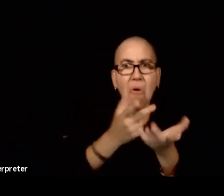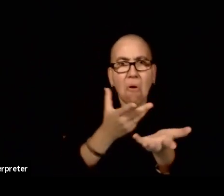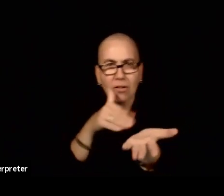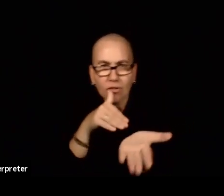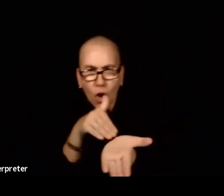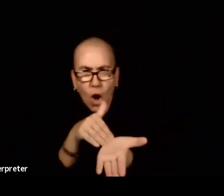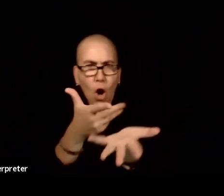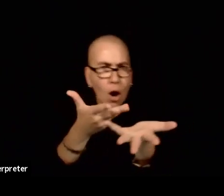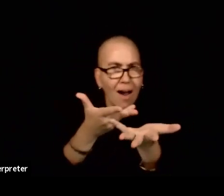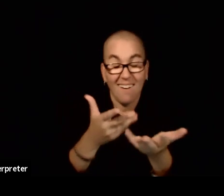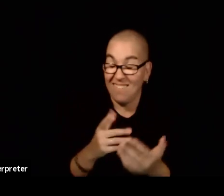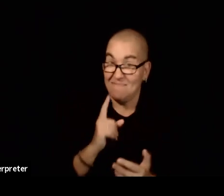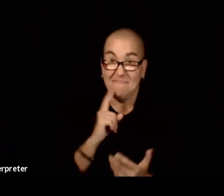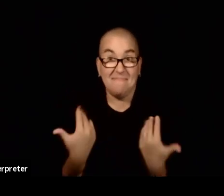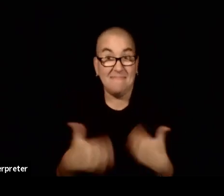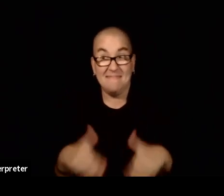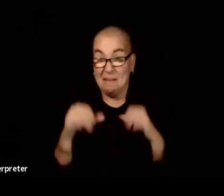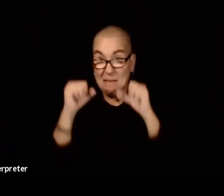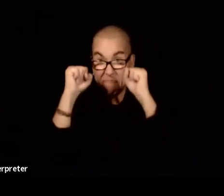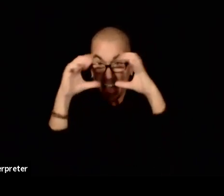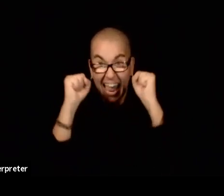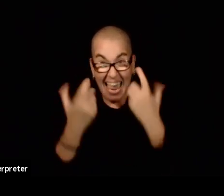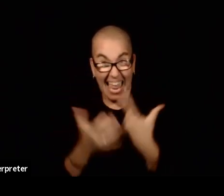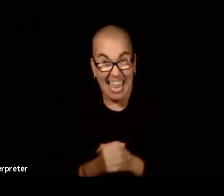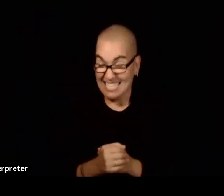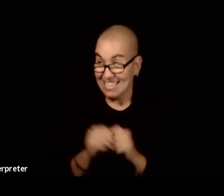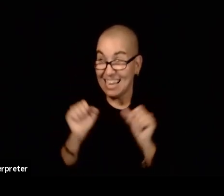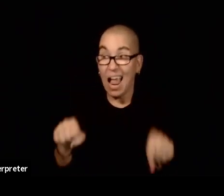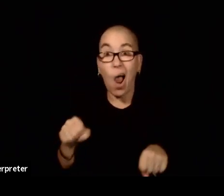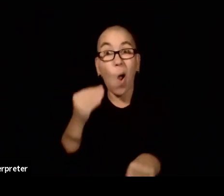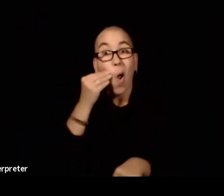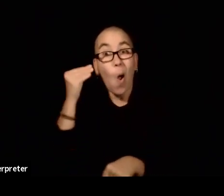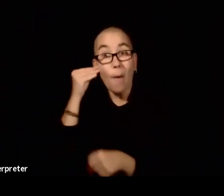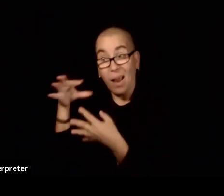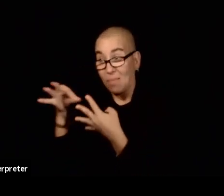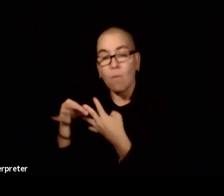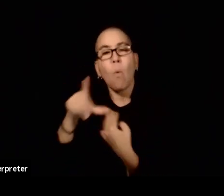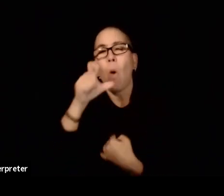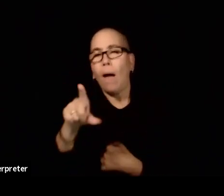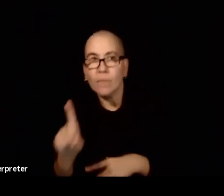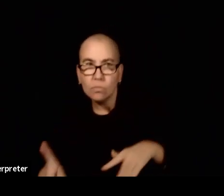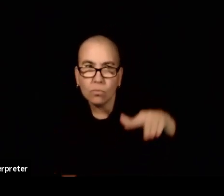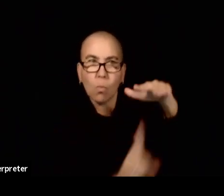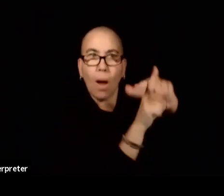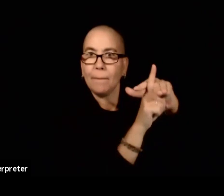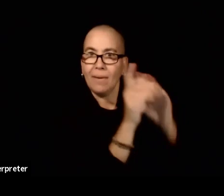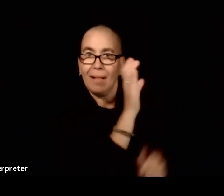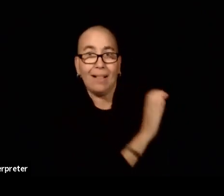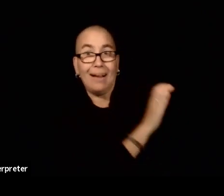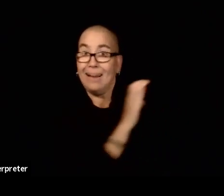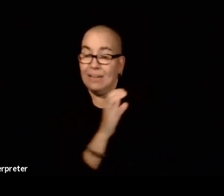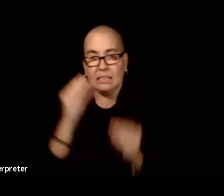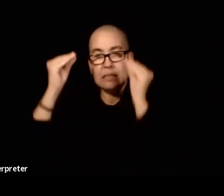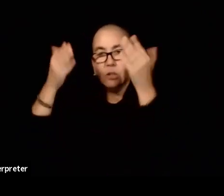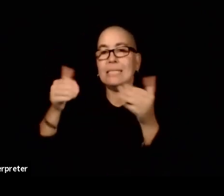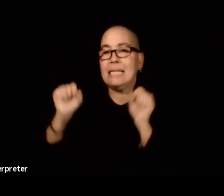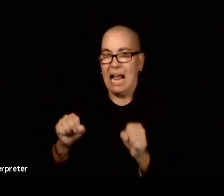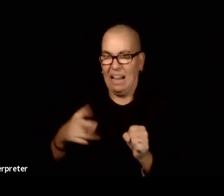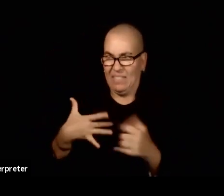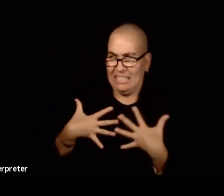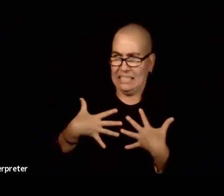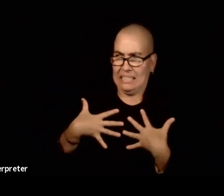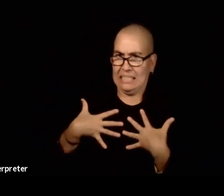an at-home option, convenient way for educators to be able to submit a sample without going to the doctor's office or a hospital